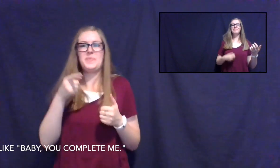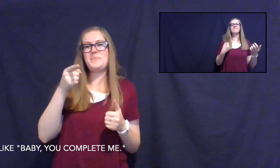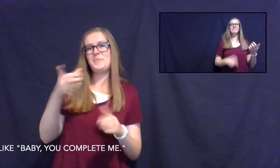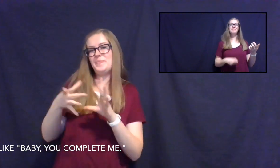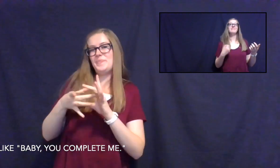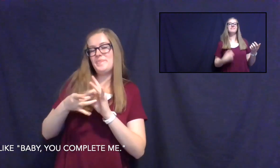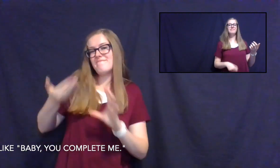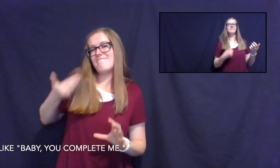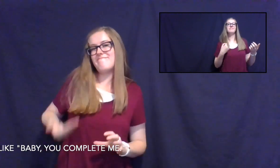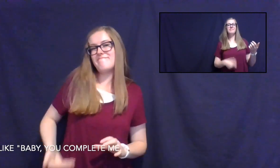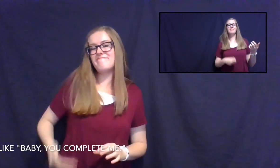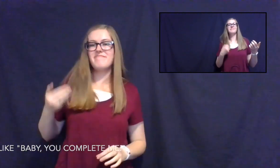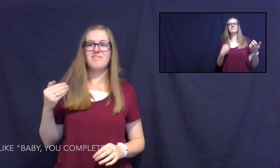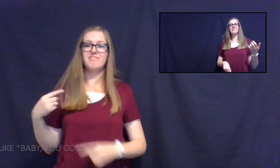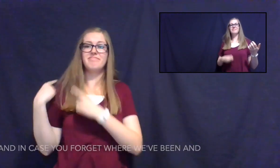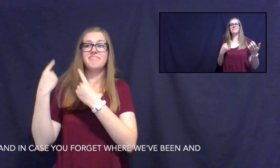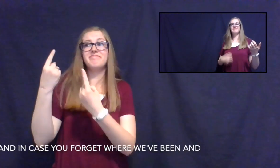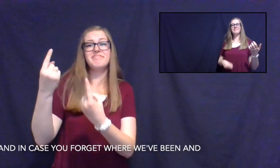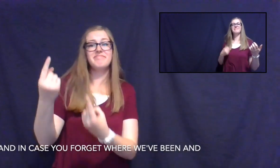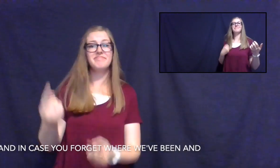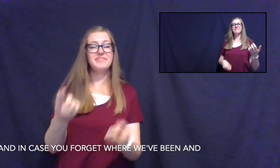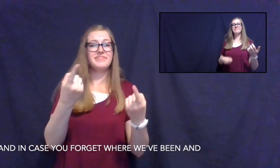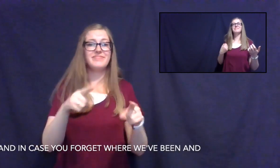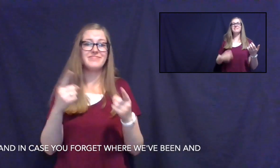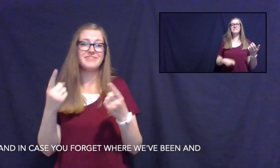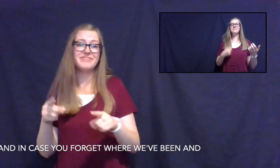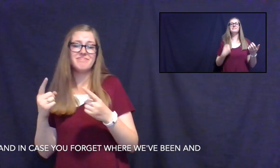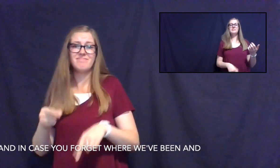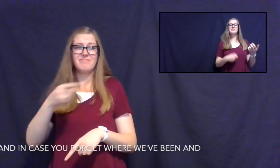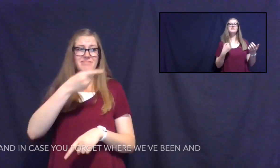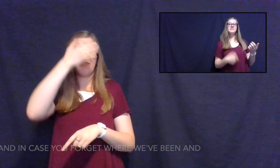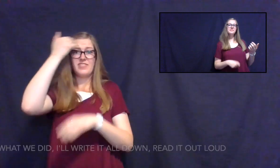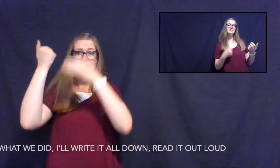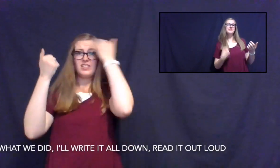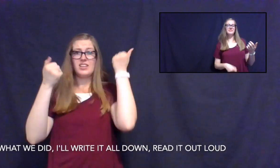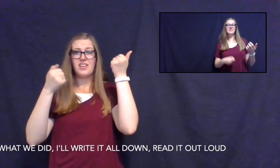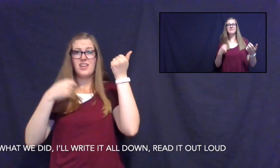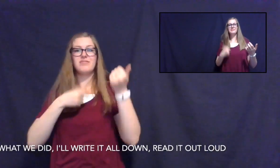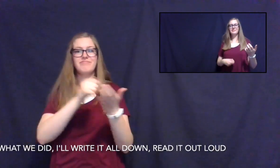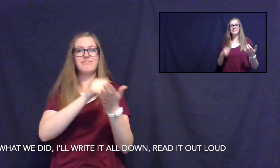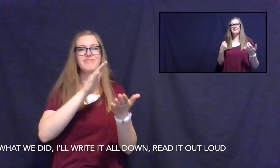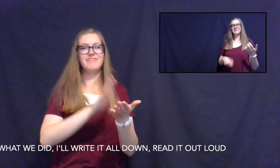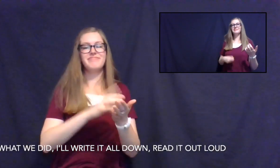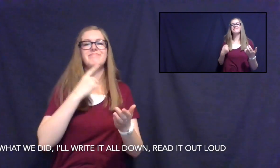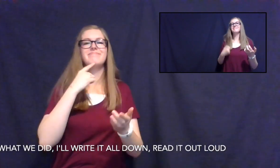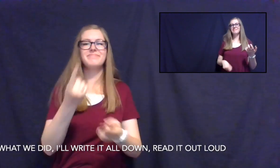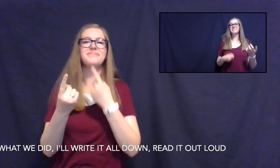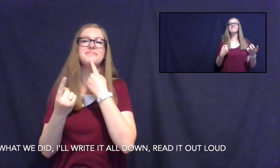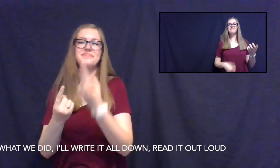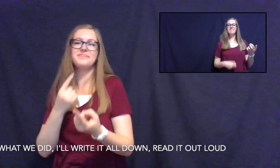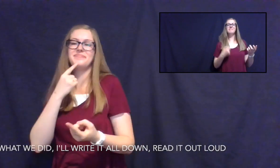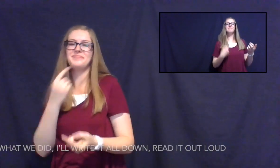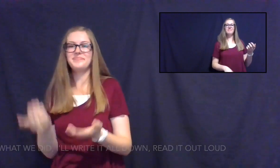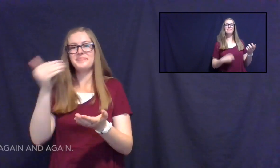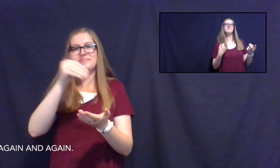Like baby you come beat me In case you forget Where we've been and what we did I'll write it all down,